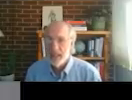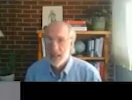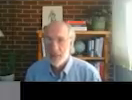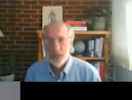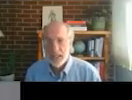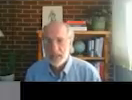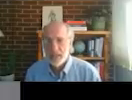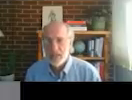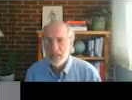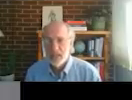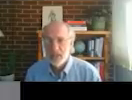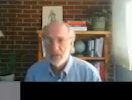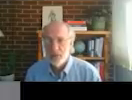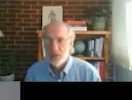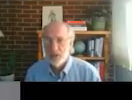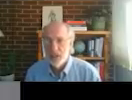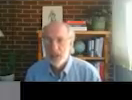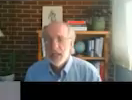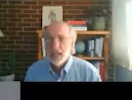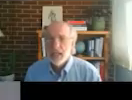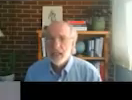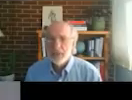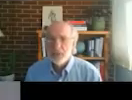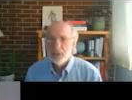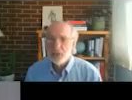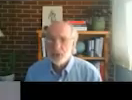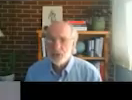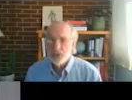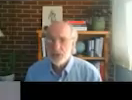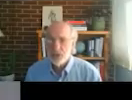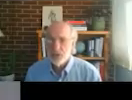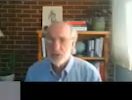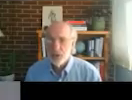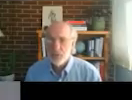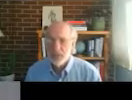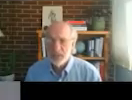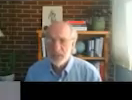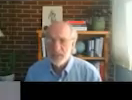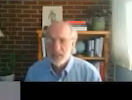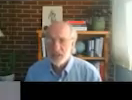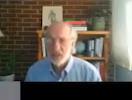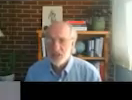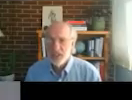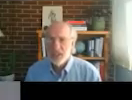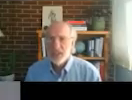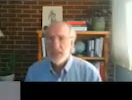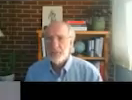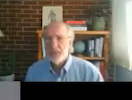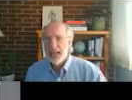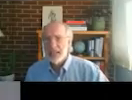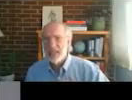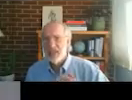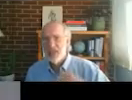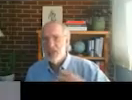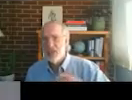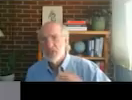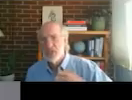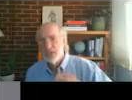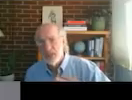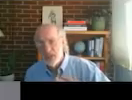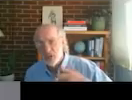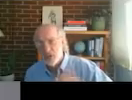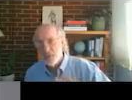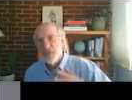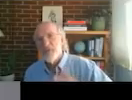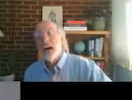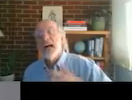maintained. Practice is important. And for children who are missing skills, that practice is a result